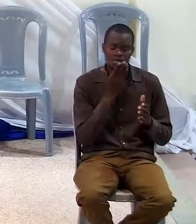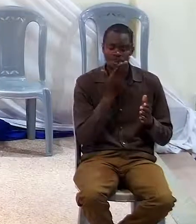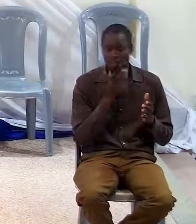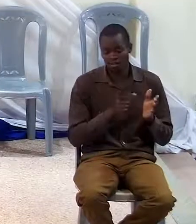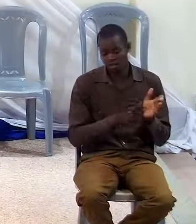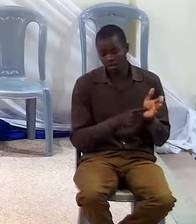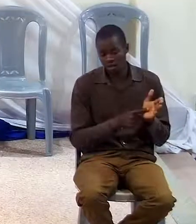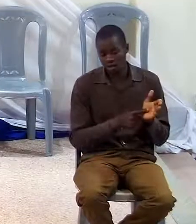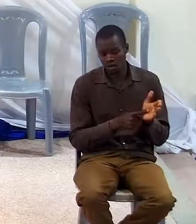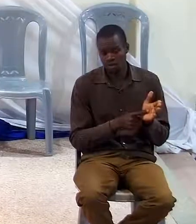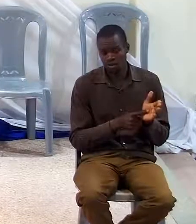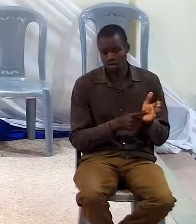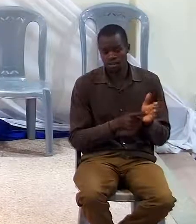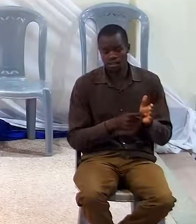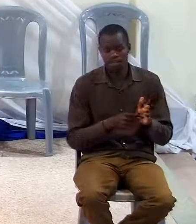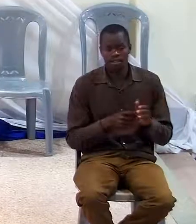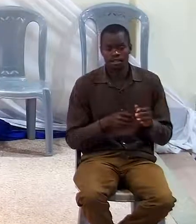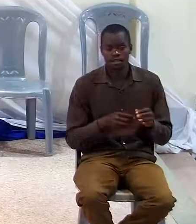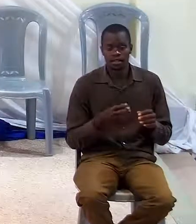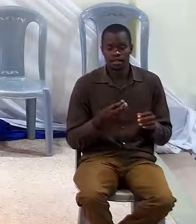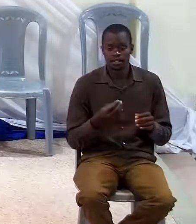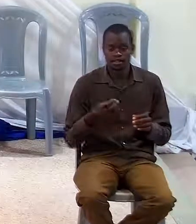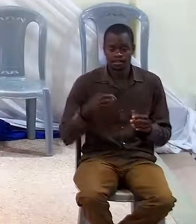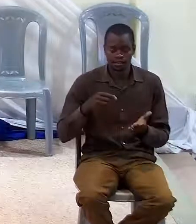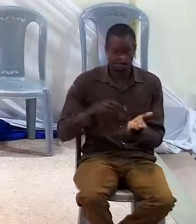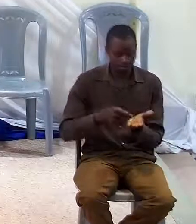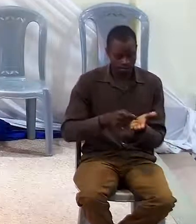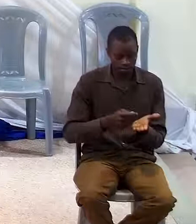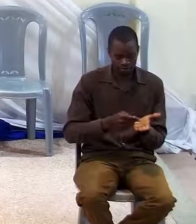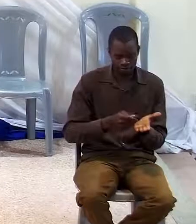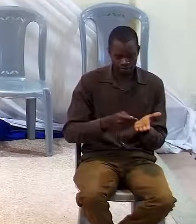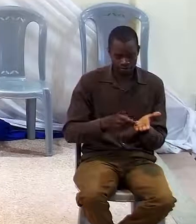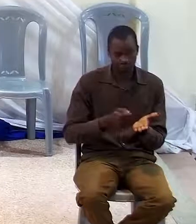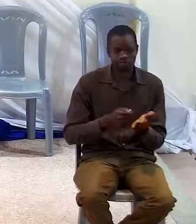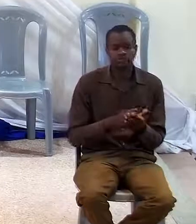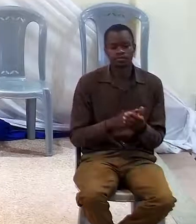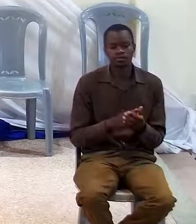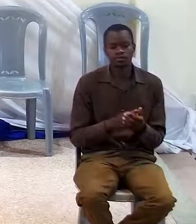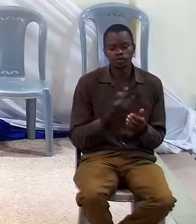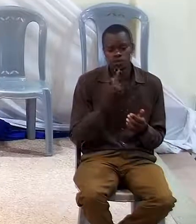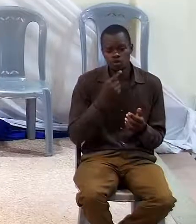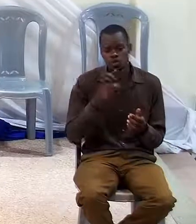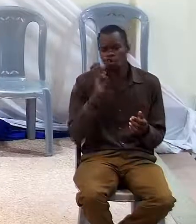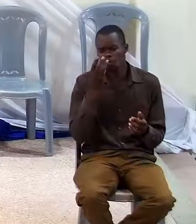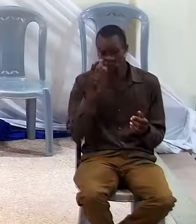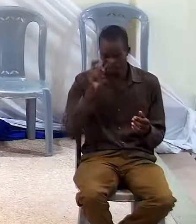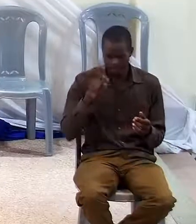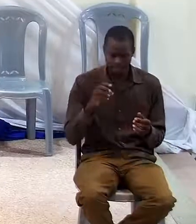whole grain rice. So there has to be, we must be aware of the